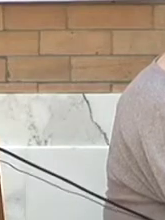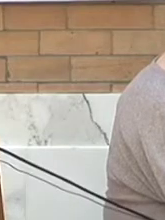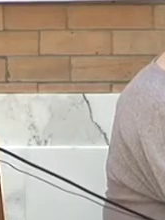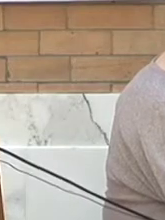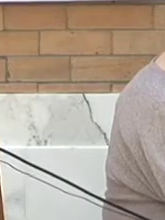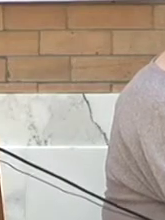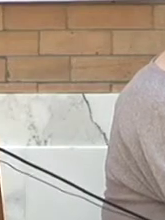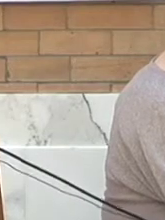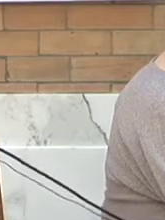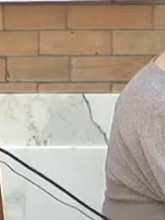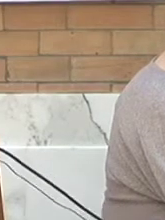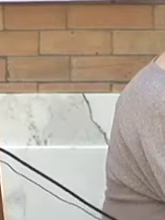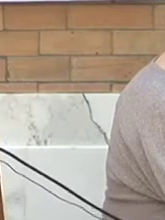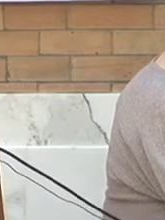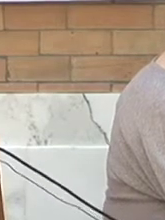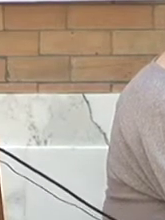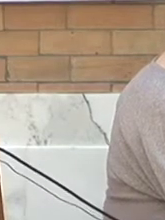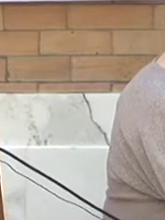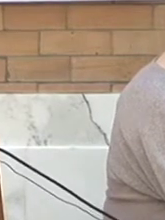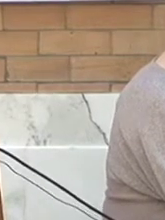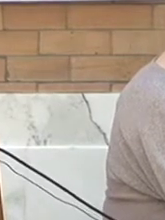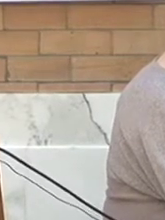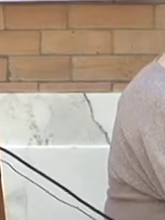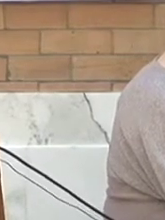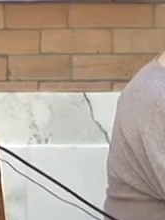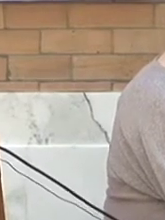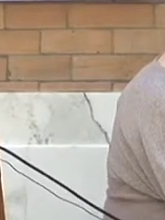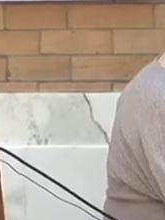jobs. Her name is Lori, by the way.